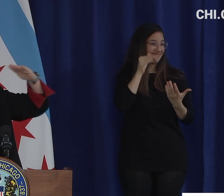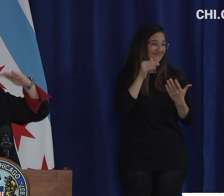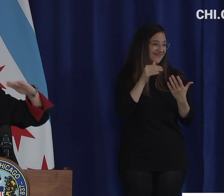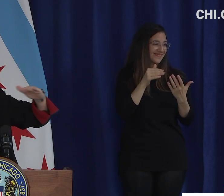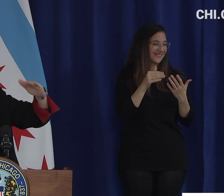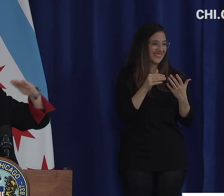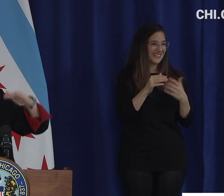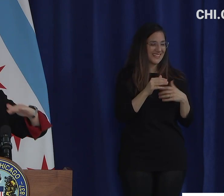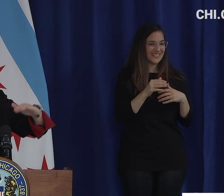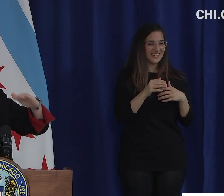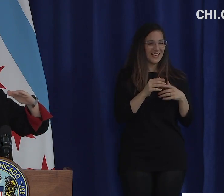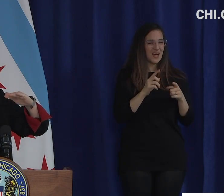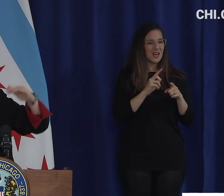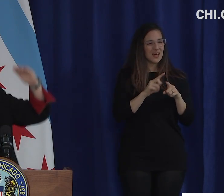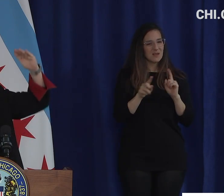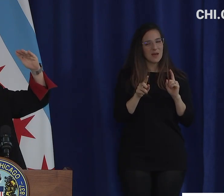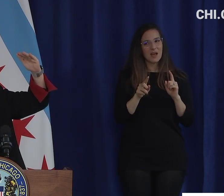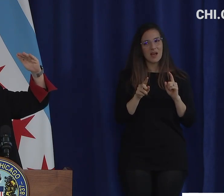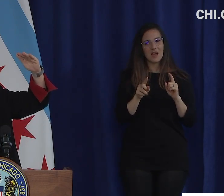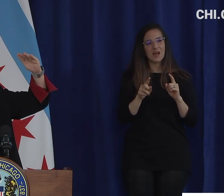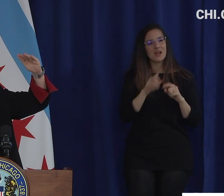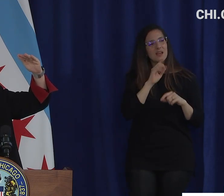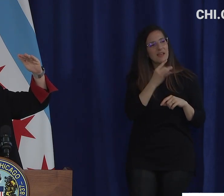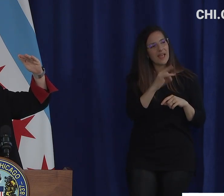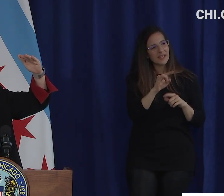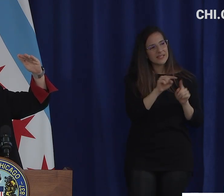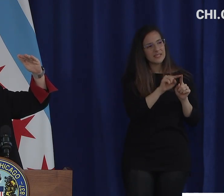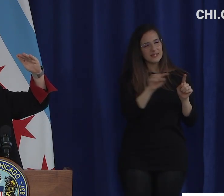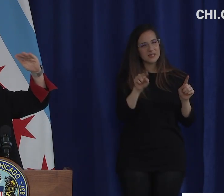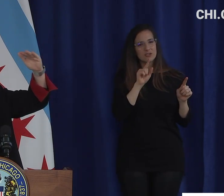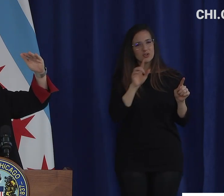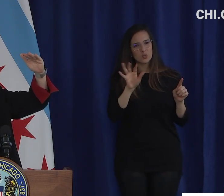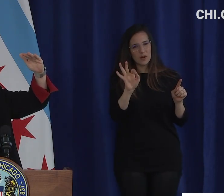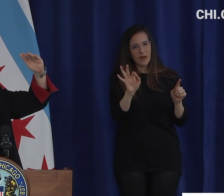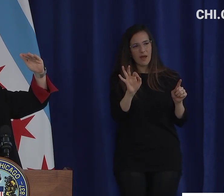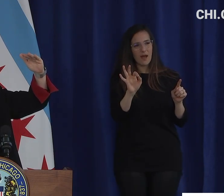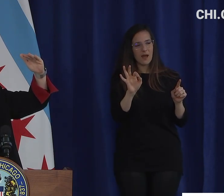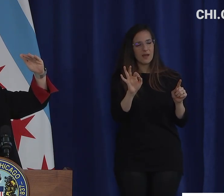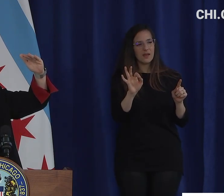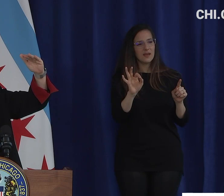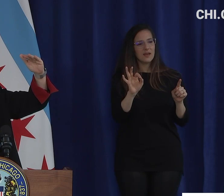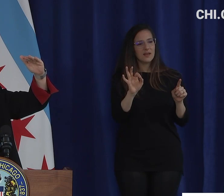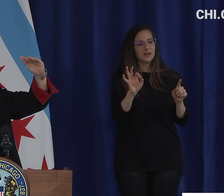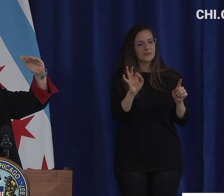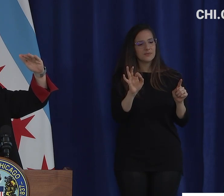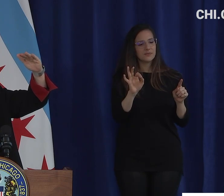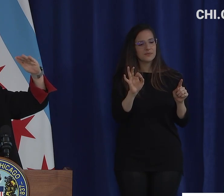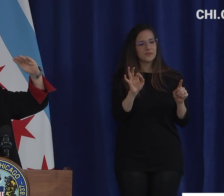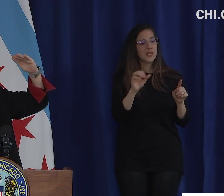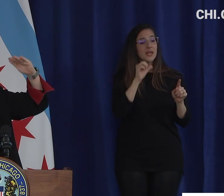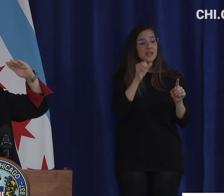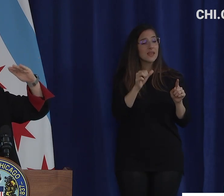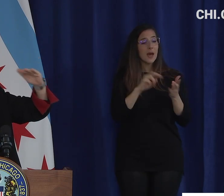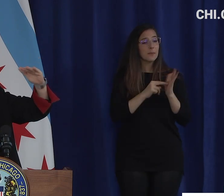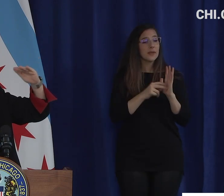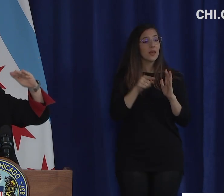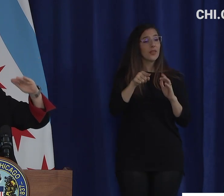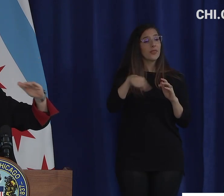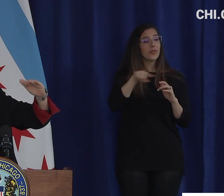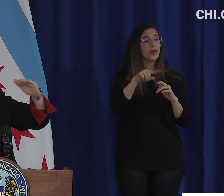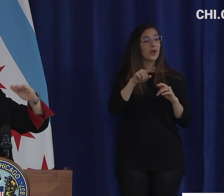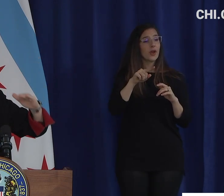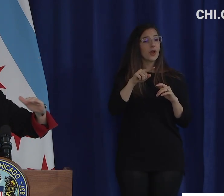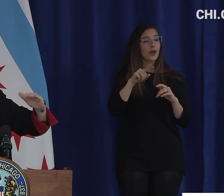they're going out there with the 18 to 29-year-olds, it's not just that the 18 to 29-year-olds are on top, it actually